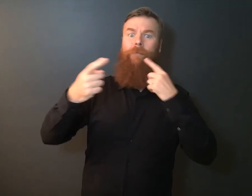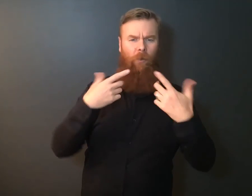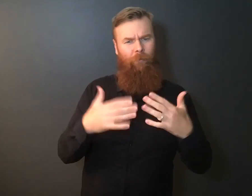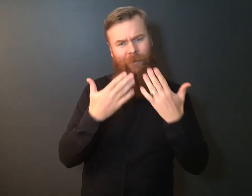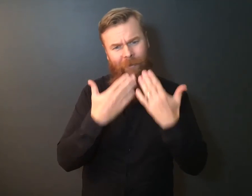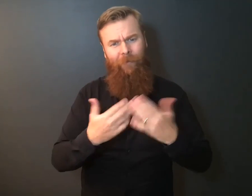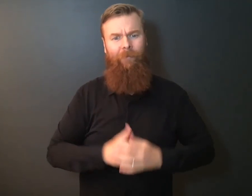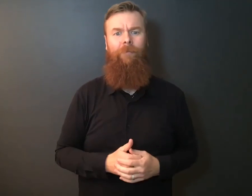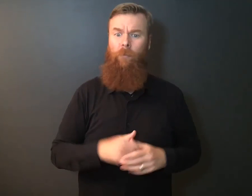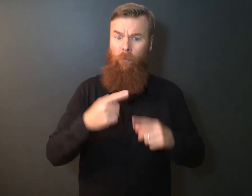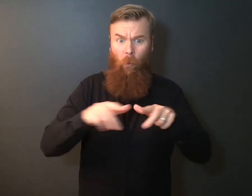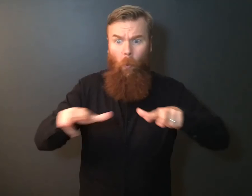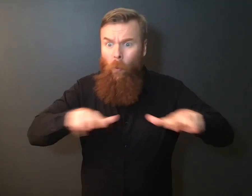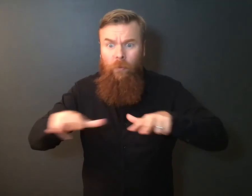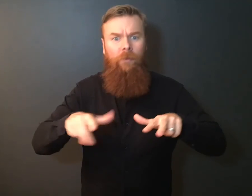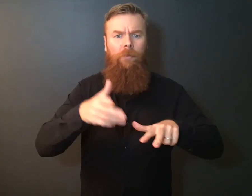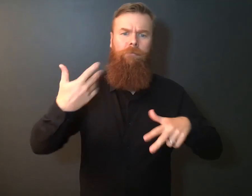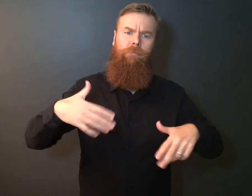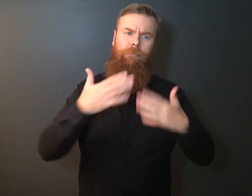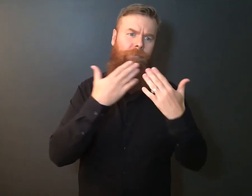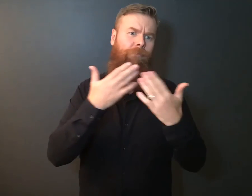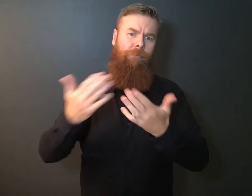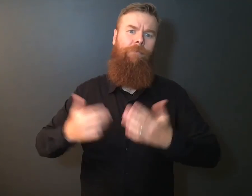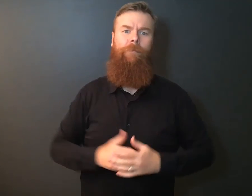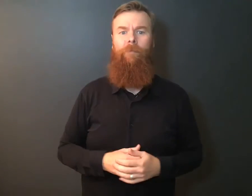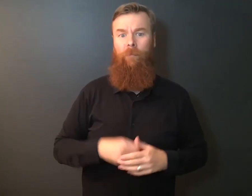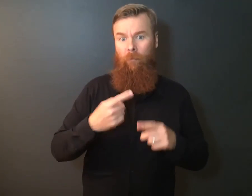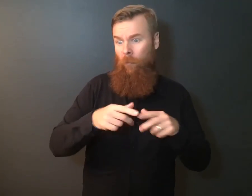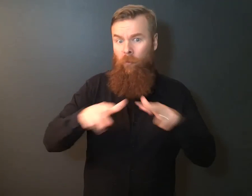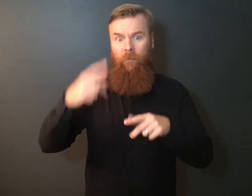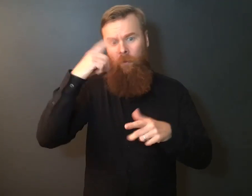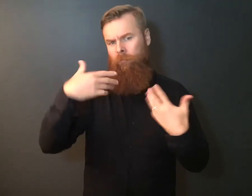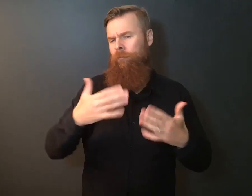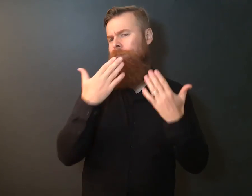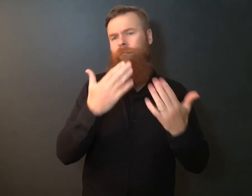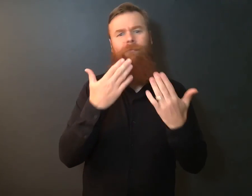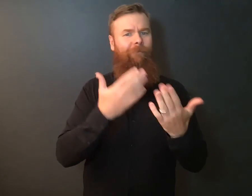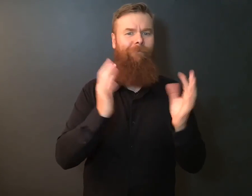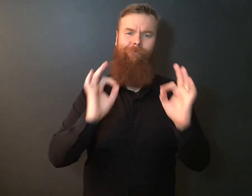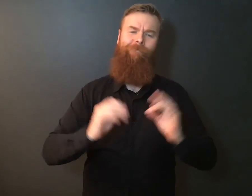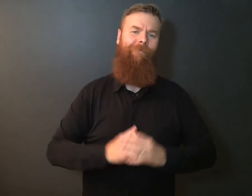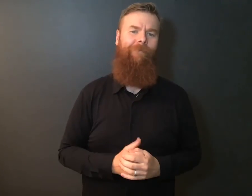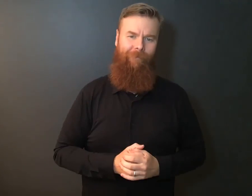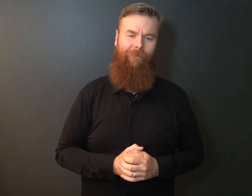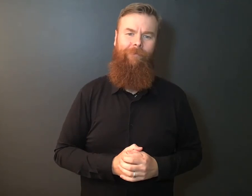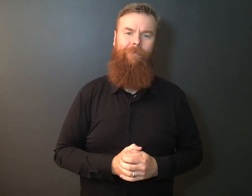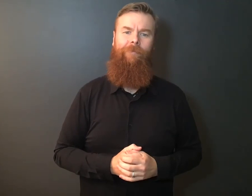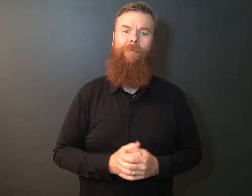everyone for having organized this great session. And thank you, of course, a lot to all the